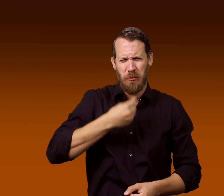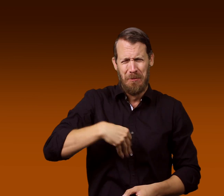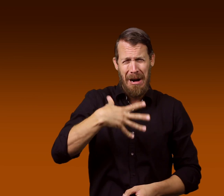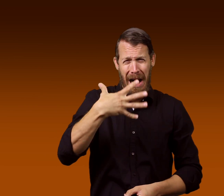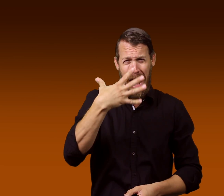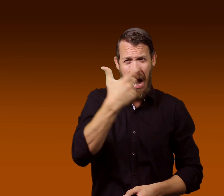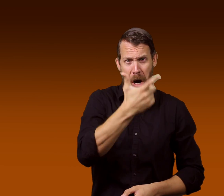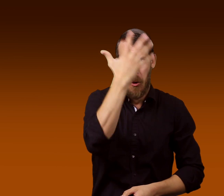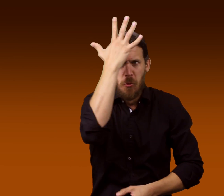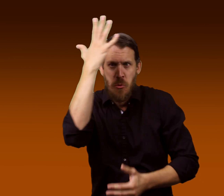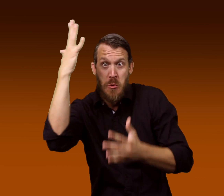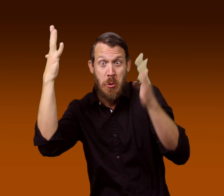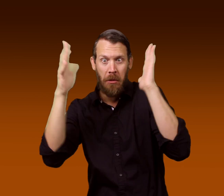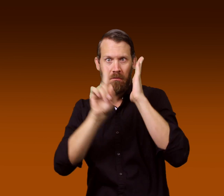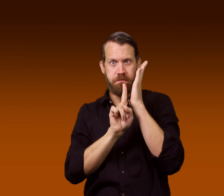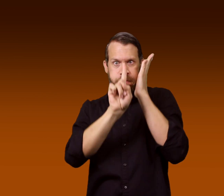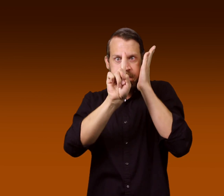it returned,